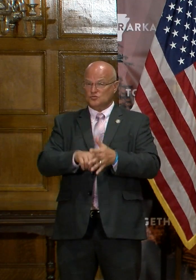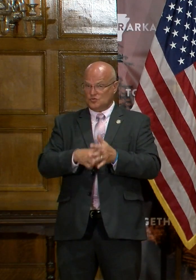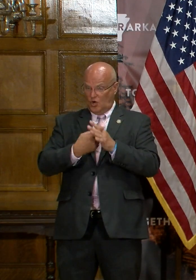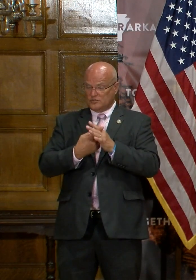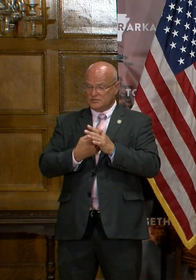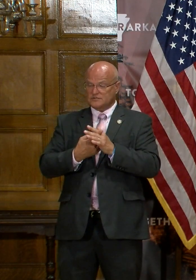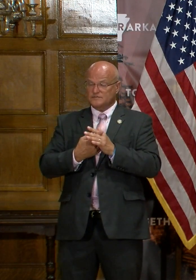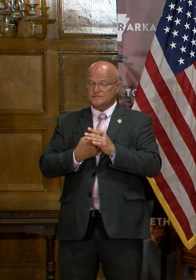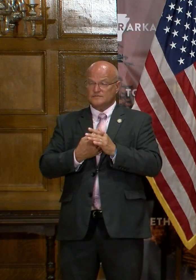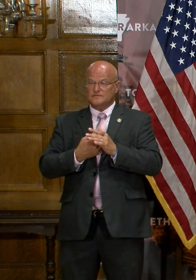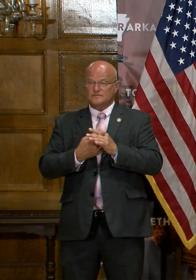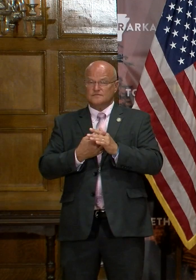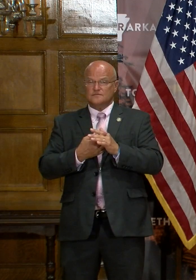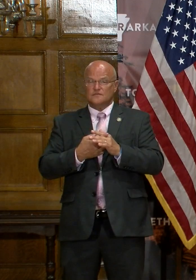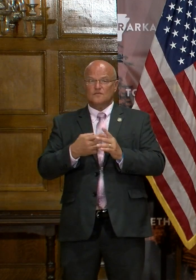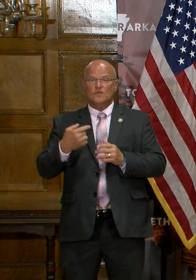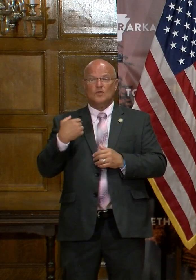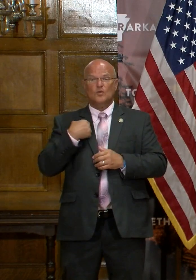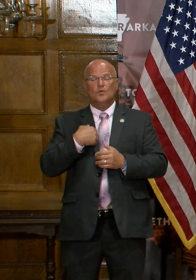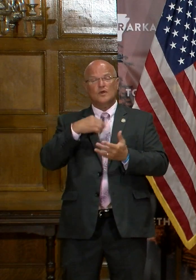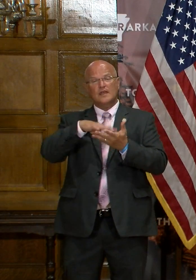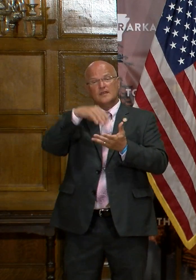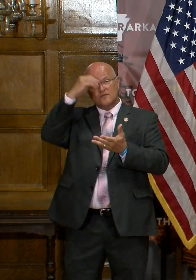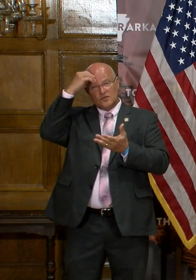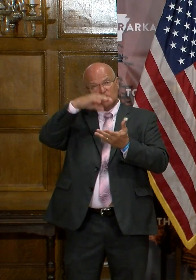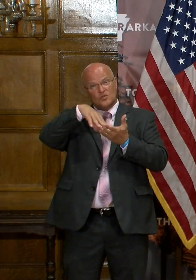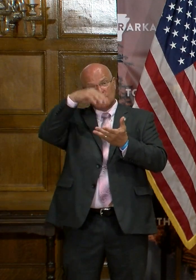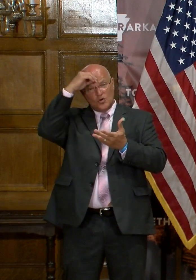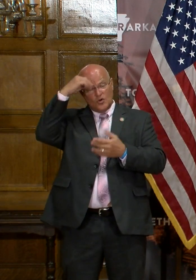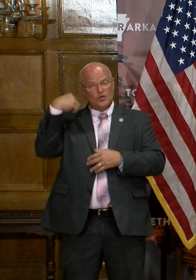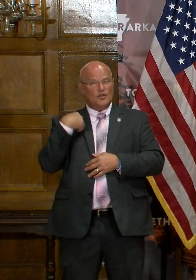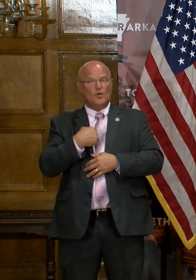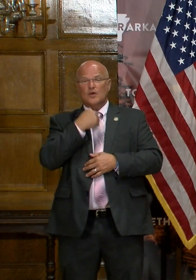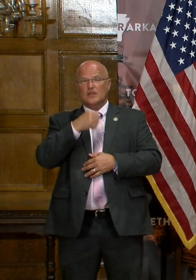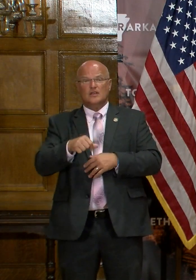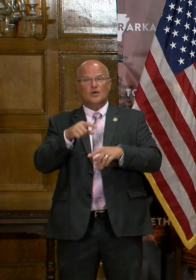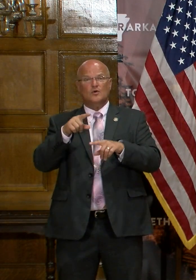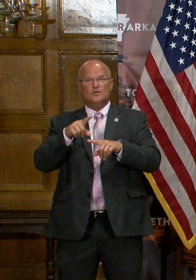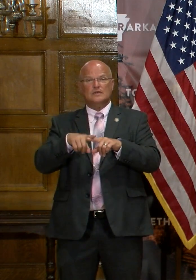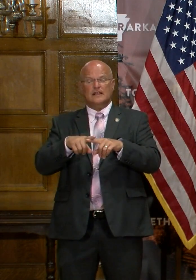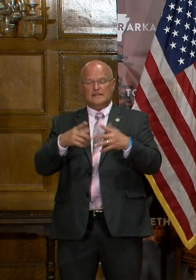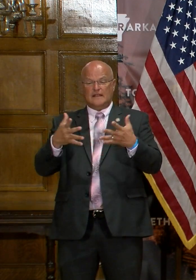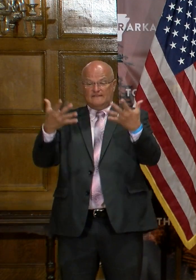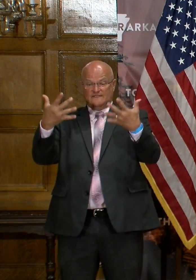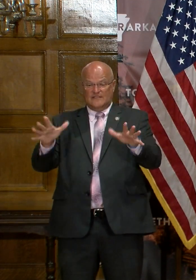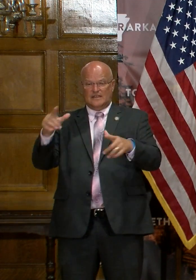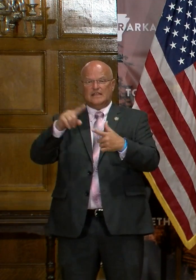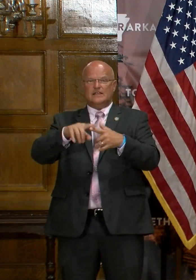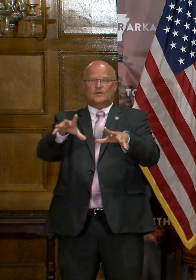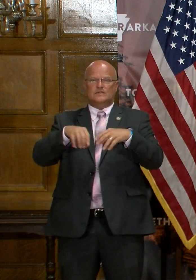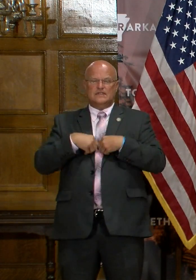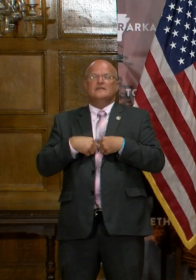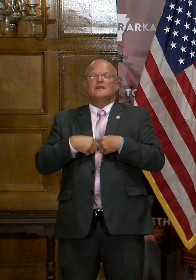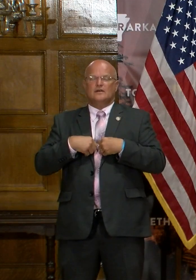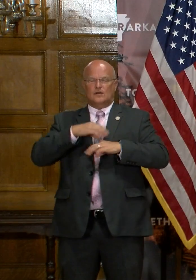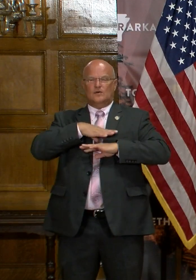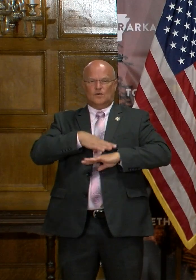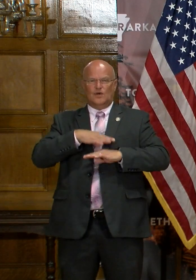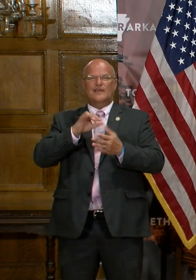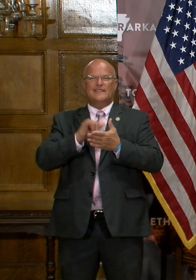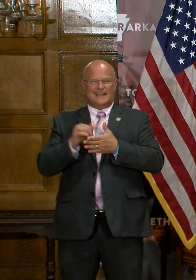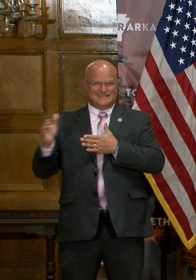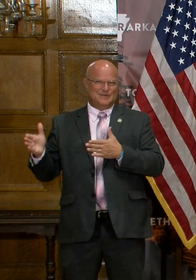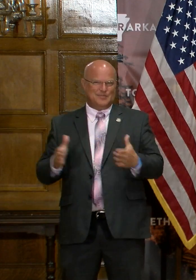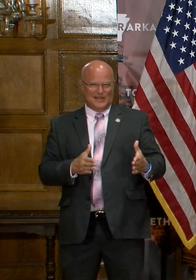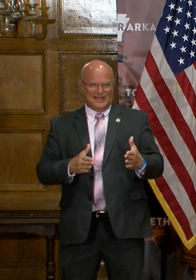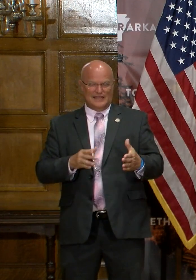starts. You know, we've learned enough that we don't count it done until they're received, but that's the plan,